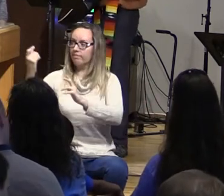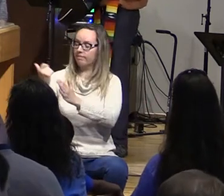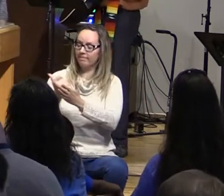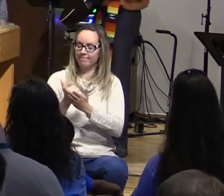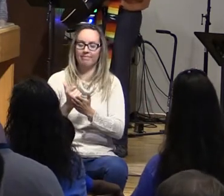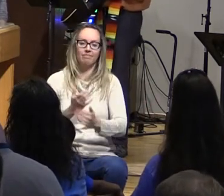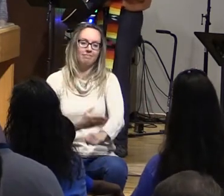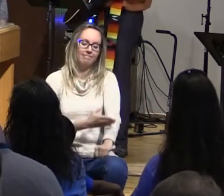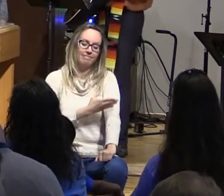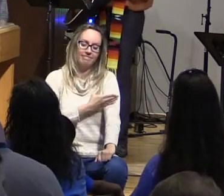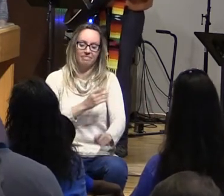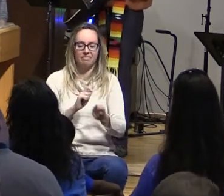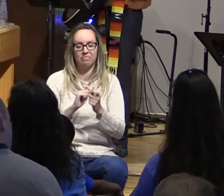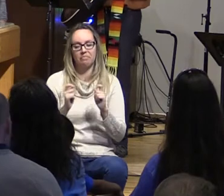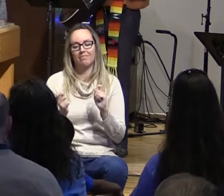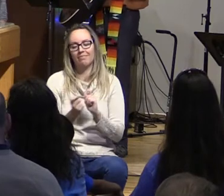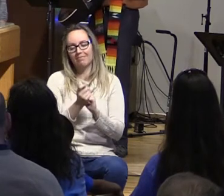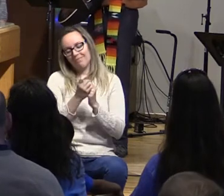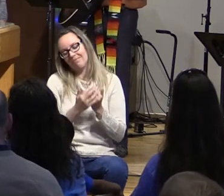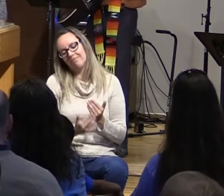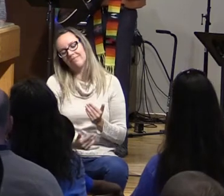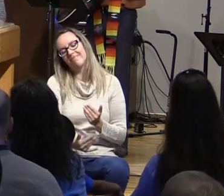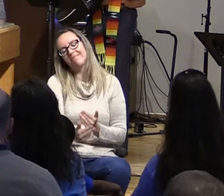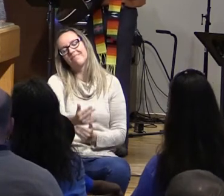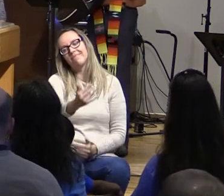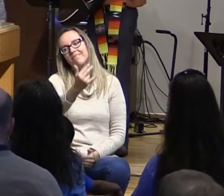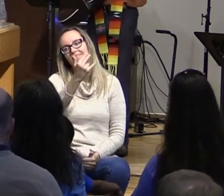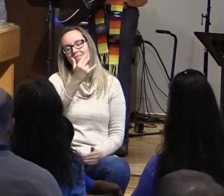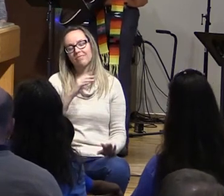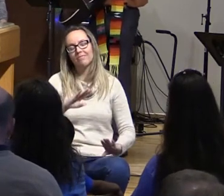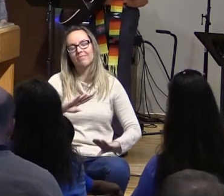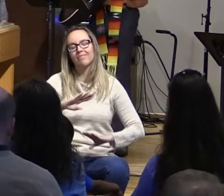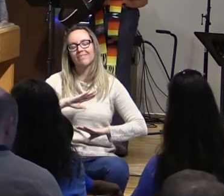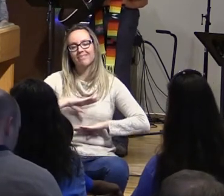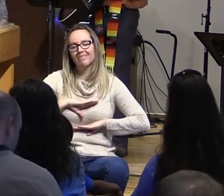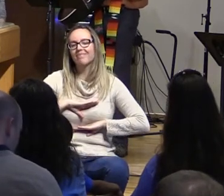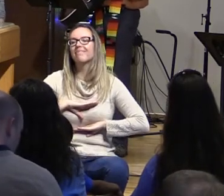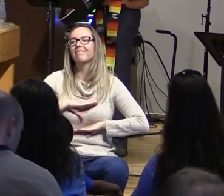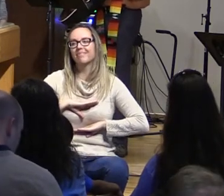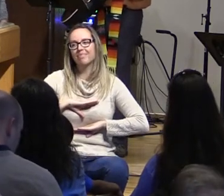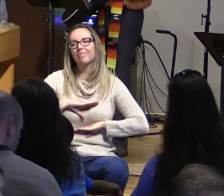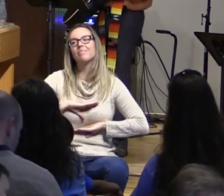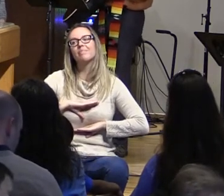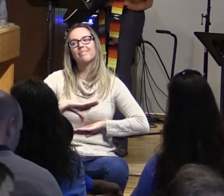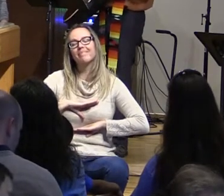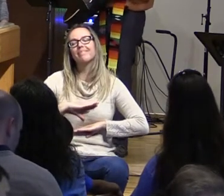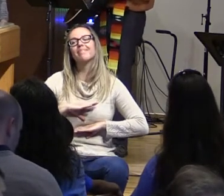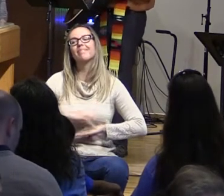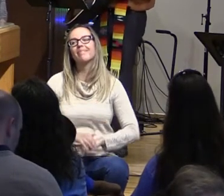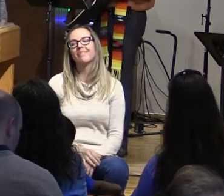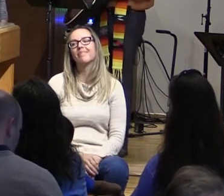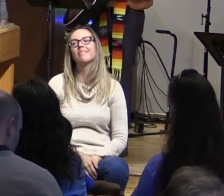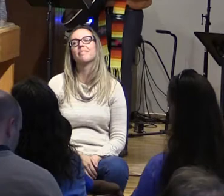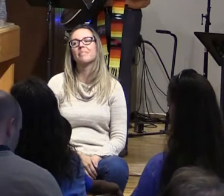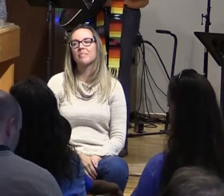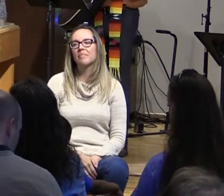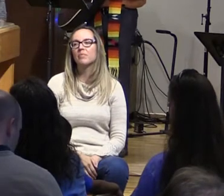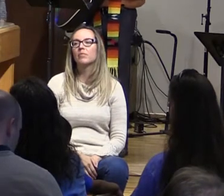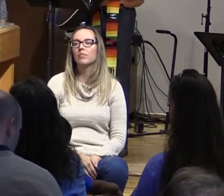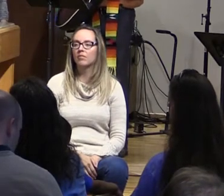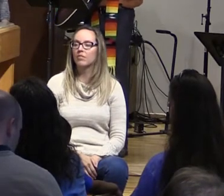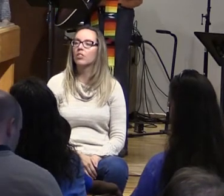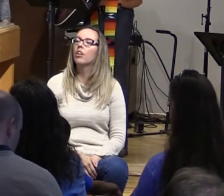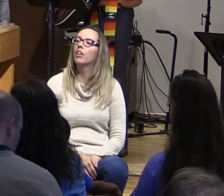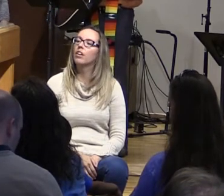Beautiful things, you make beautiful things out of